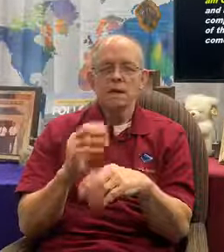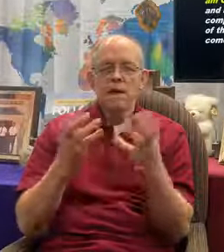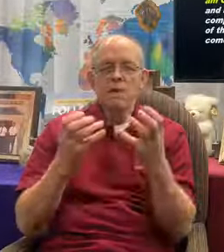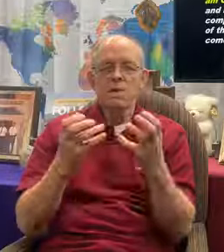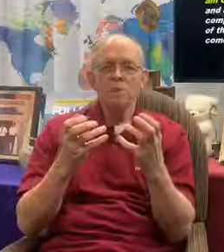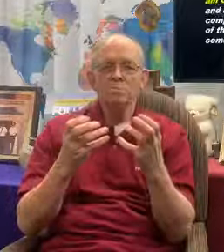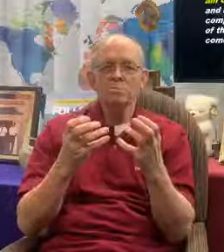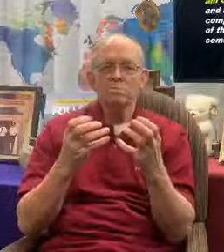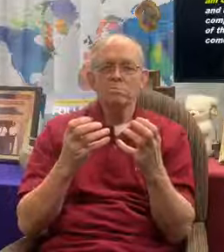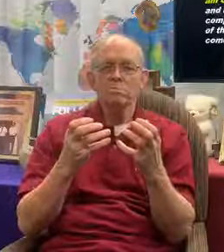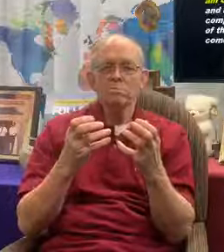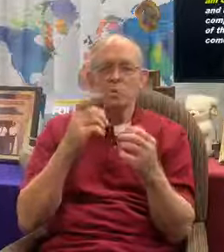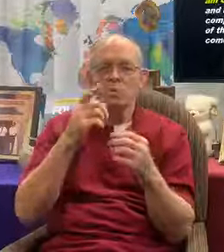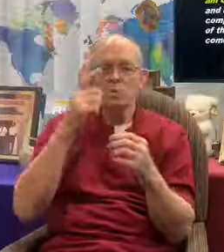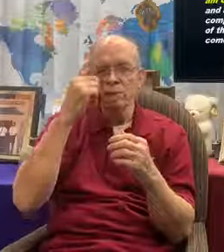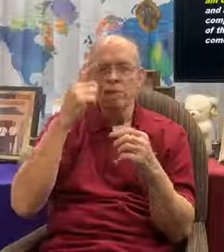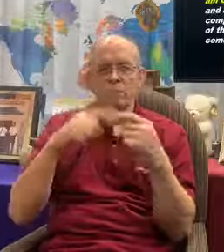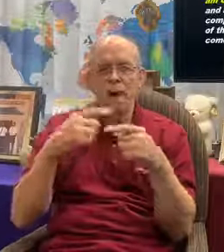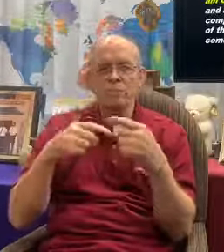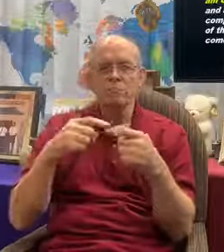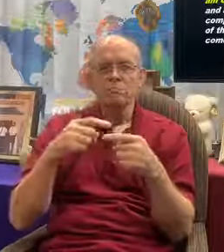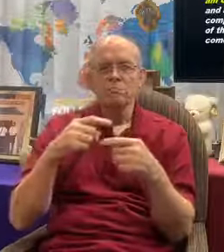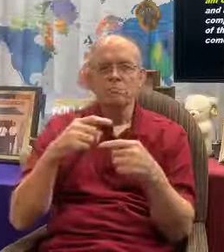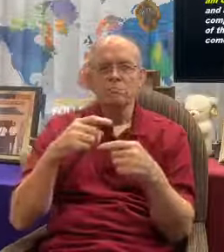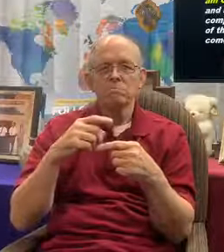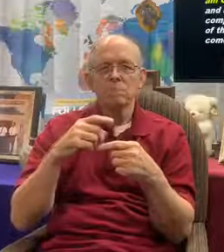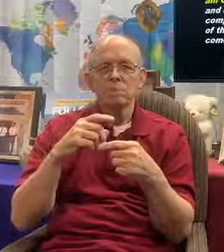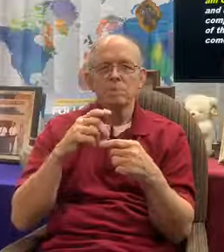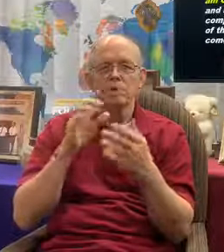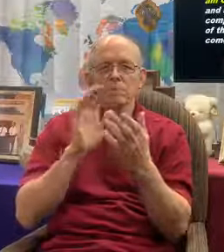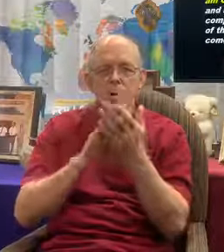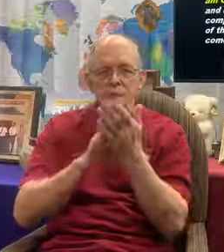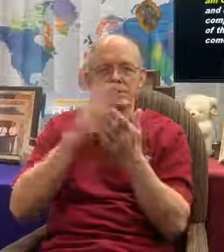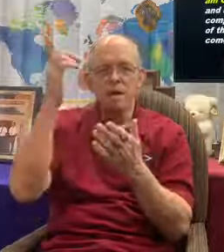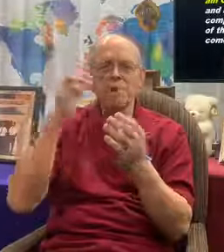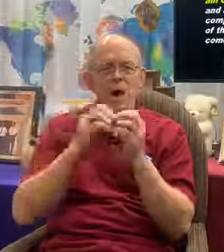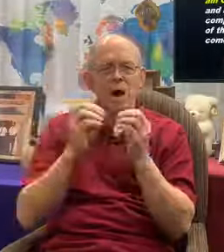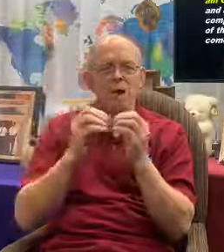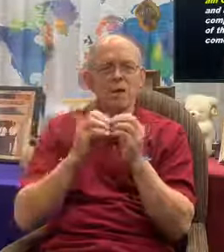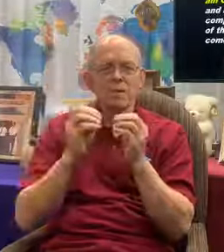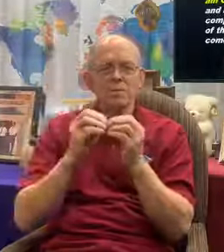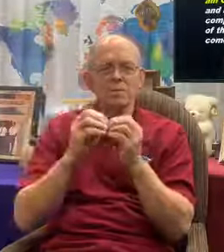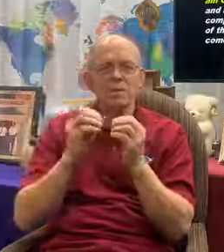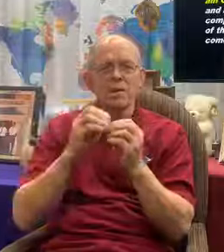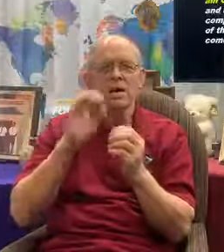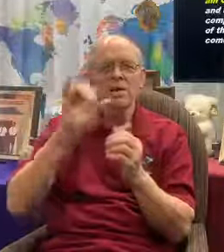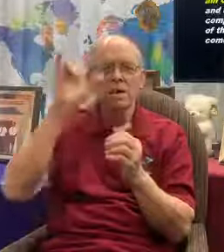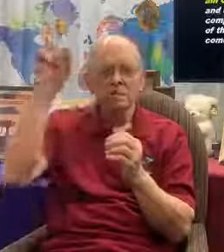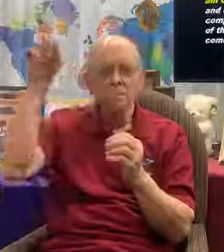I want you to think about, praise Him more, and love Him